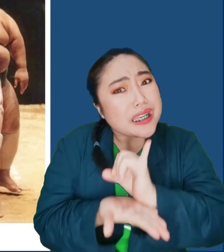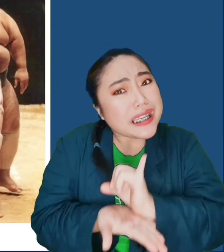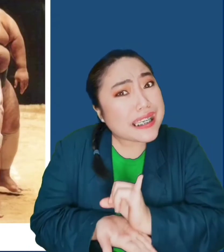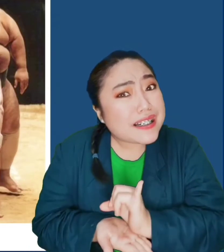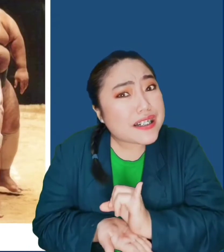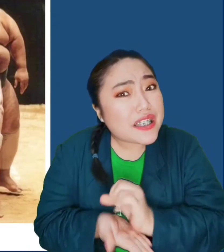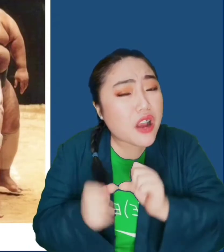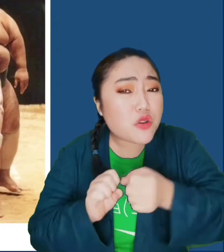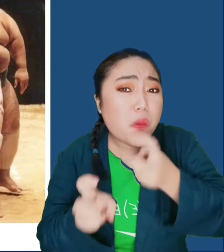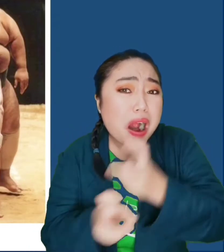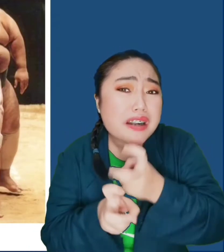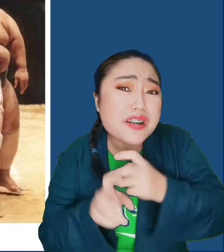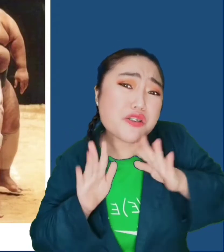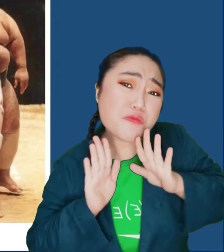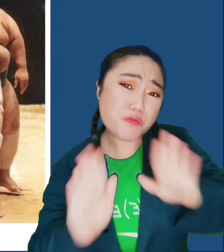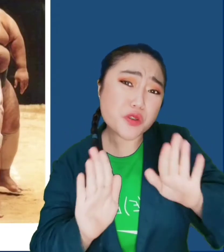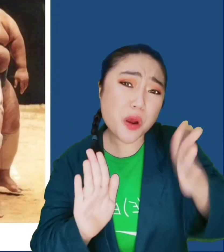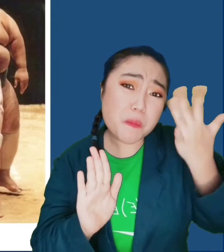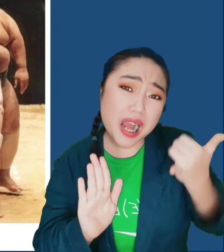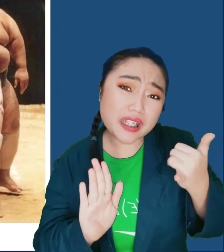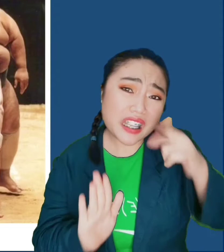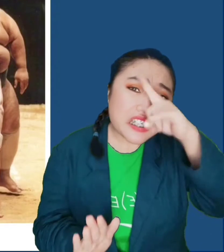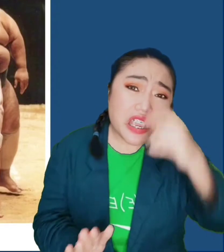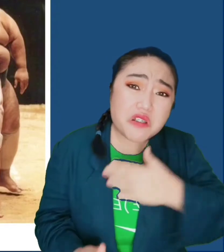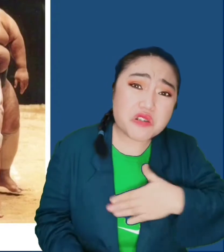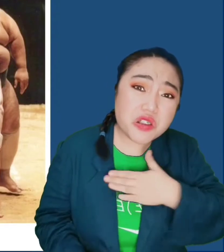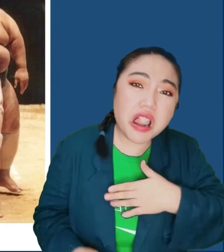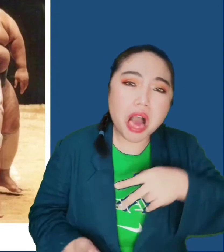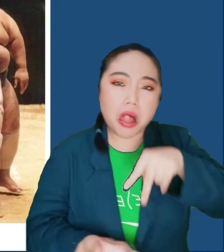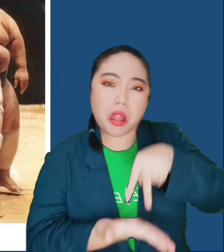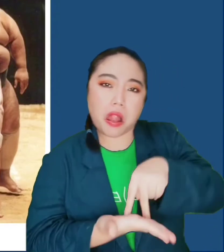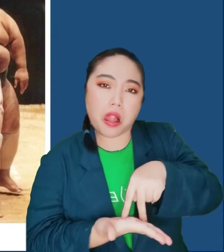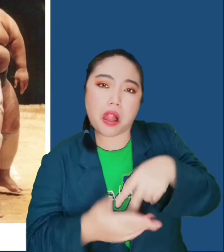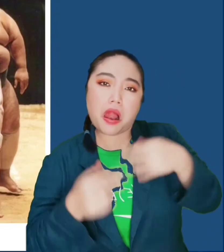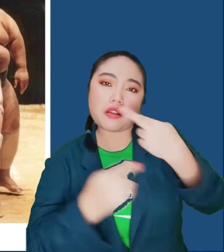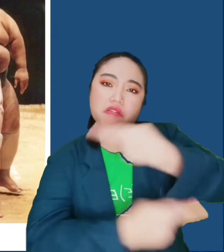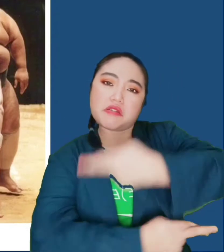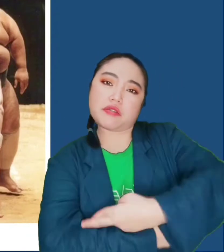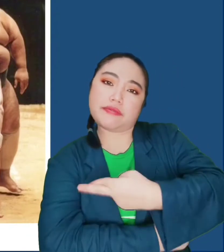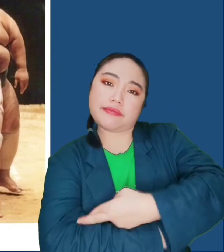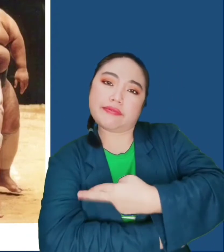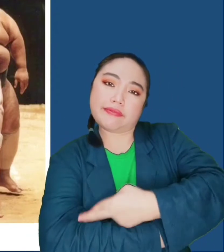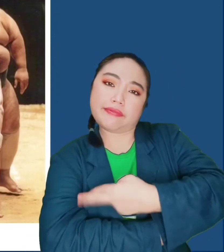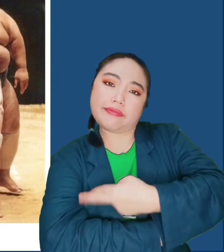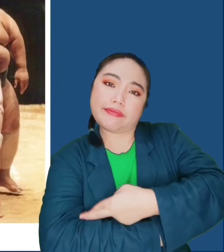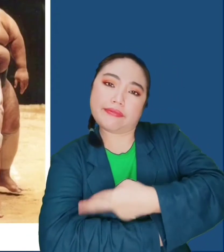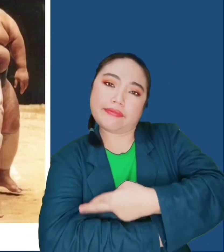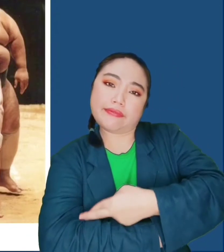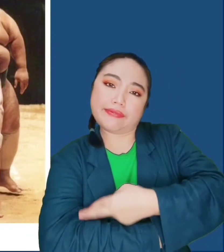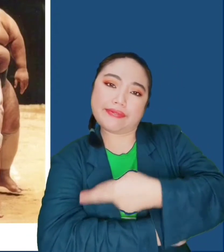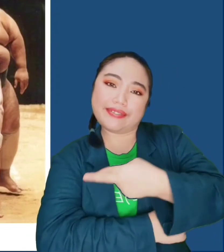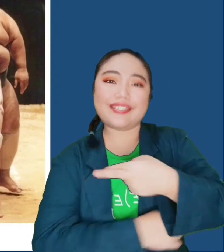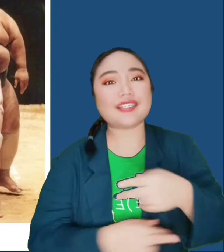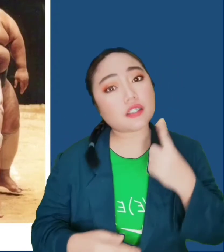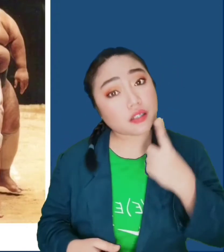has more inertia. So he is harder to push because he would prefer to stay at